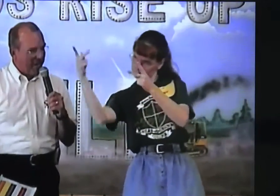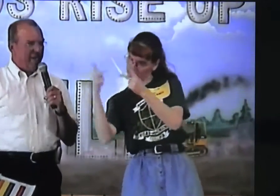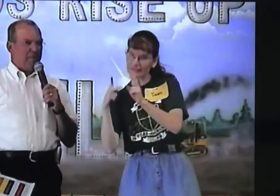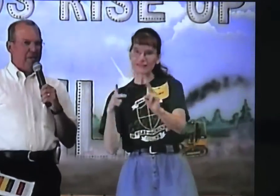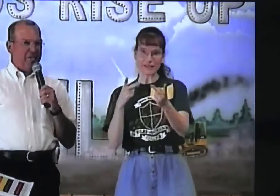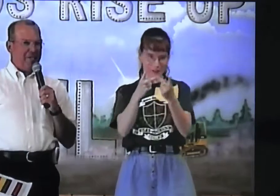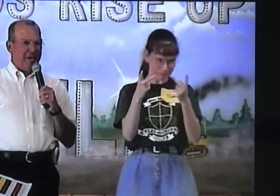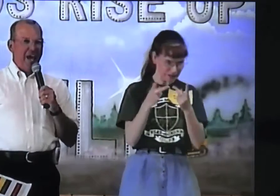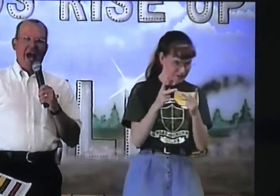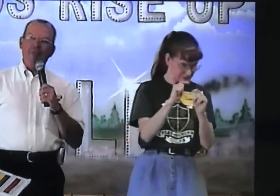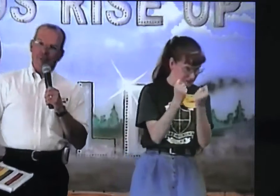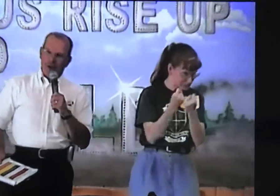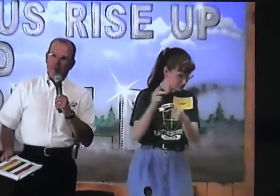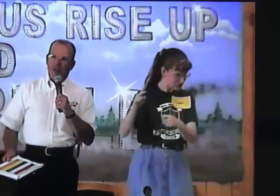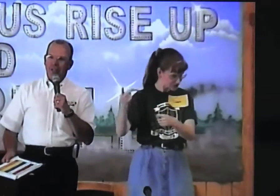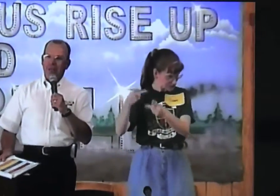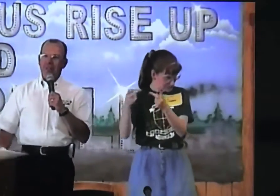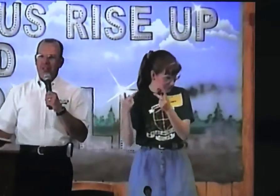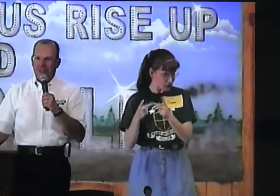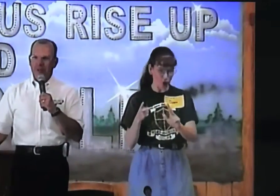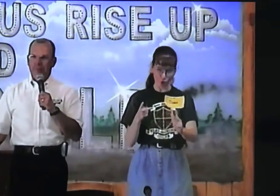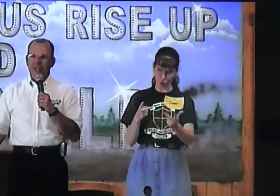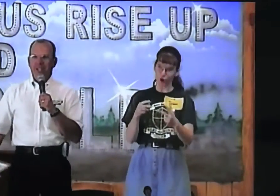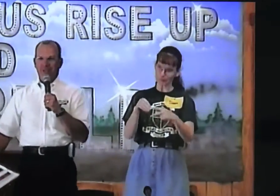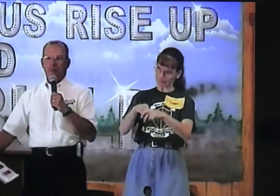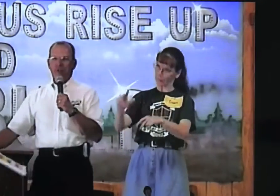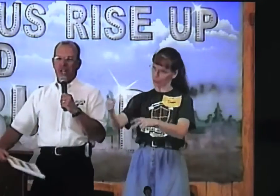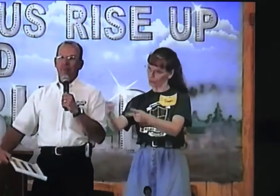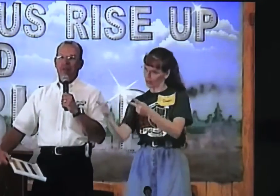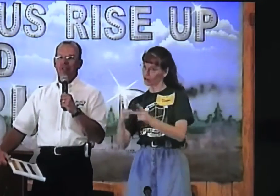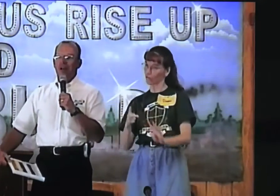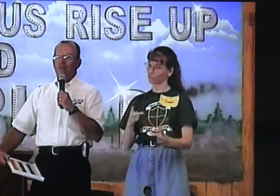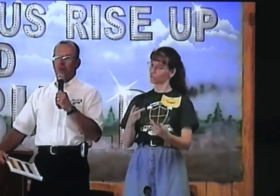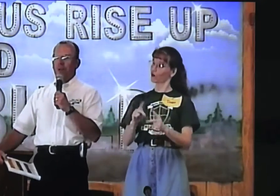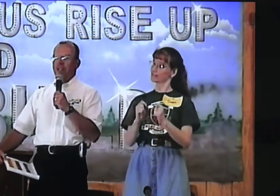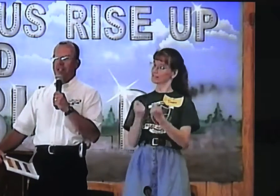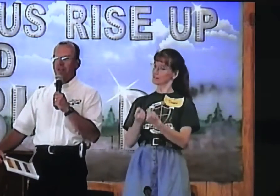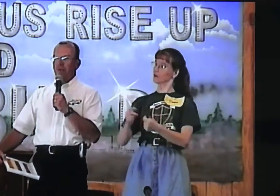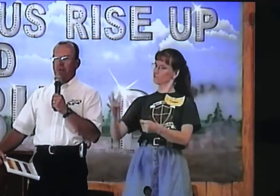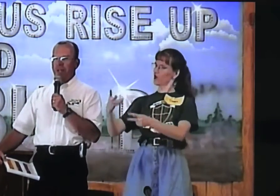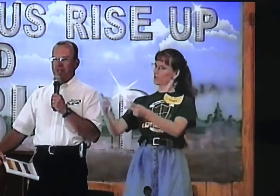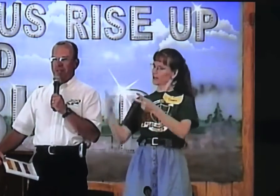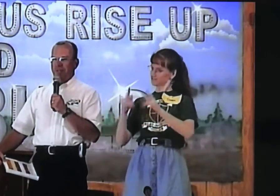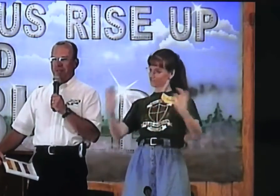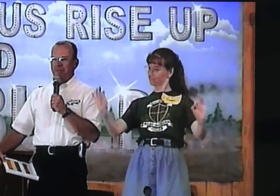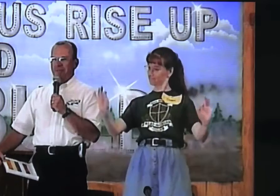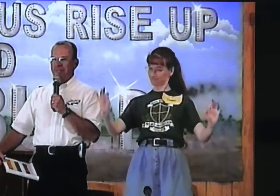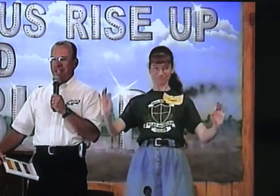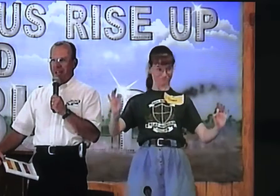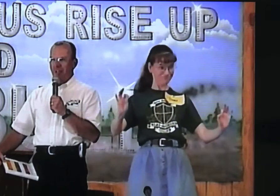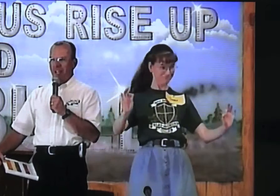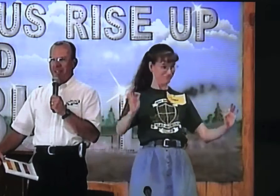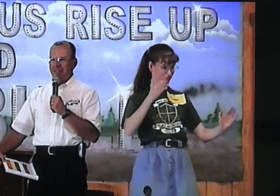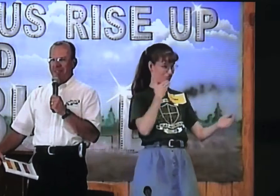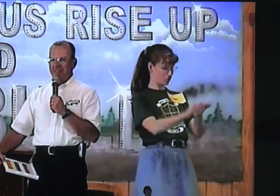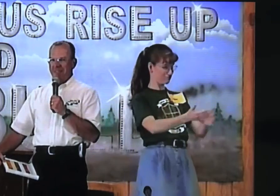second place, and the third place team is in third place, and the fourth team is fourth place is in fourth place. Isn't that good?